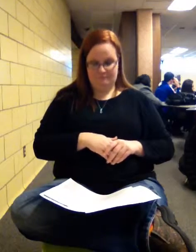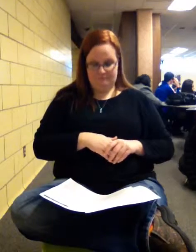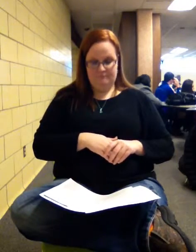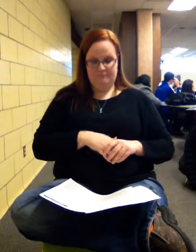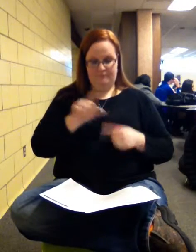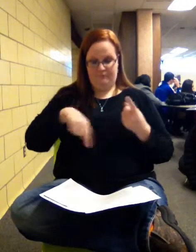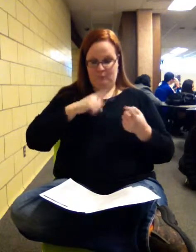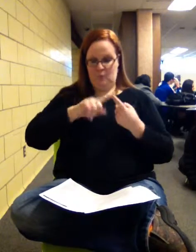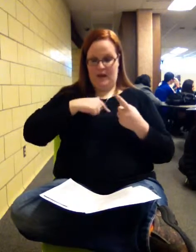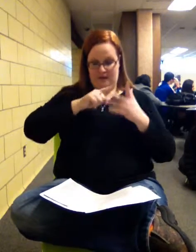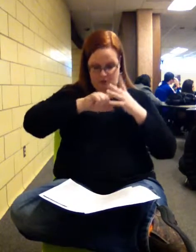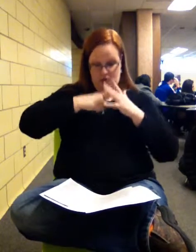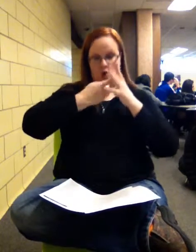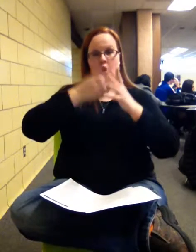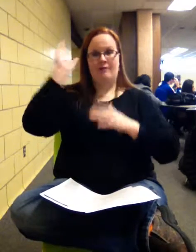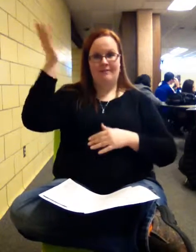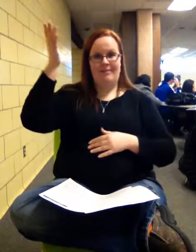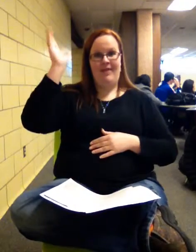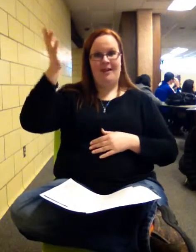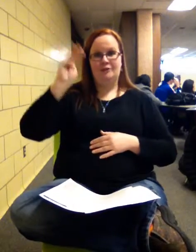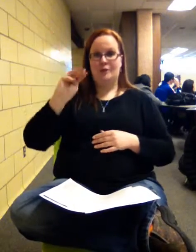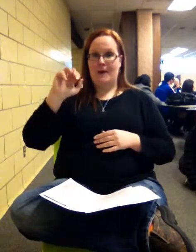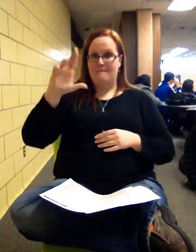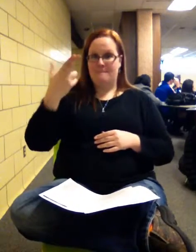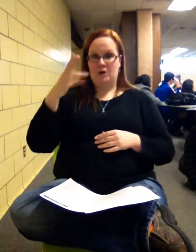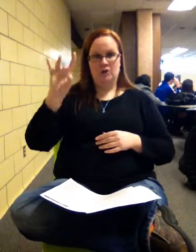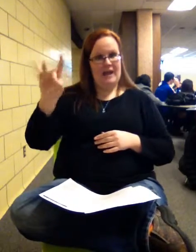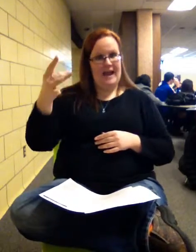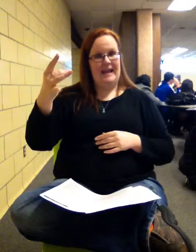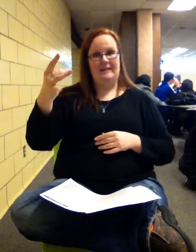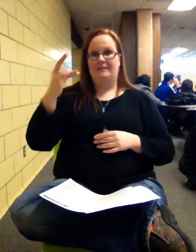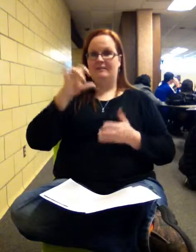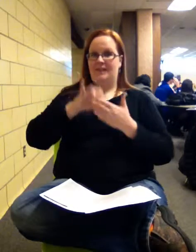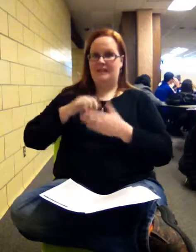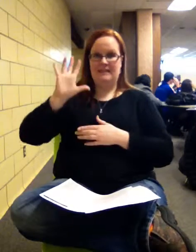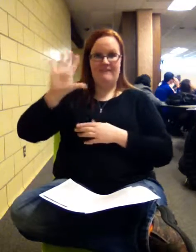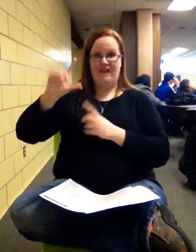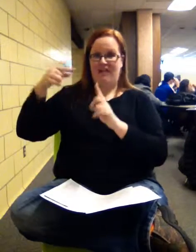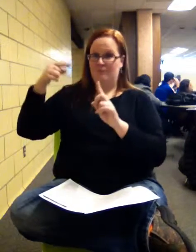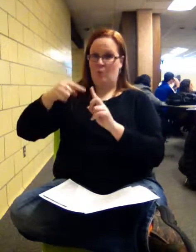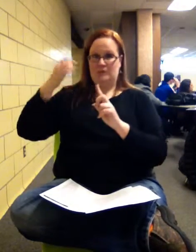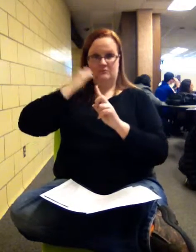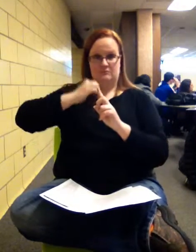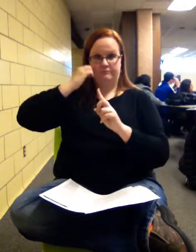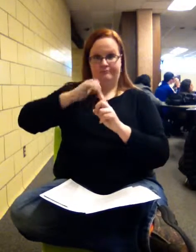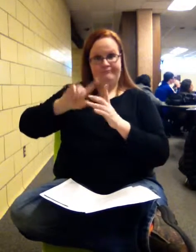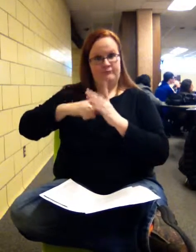I start the lecture on March 8th, that's when the 5 points per day starts happening.